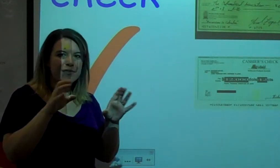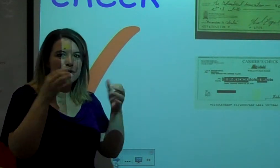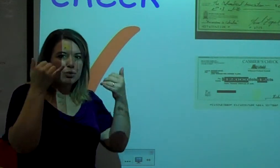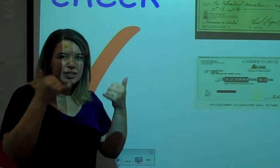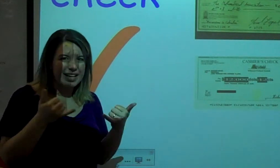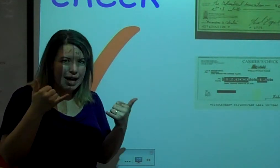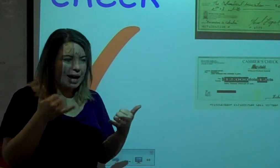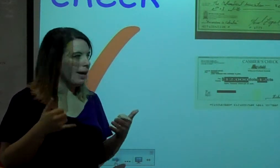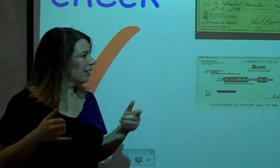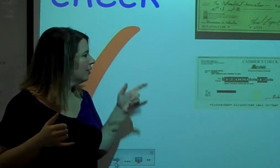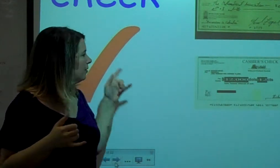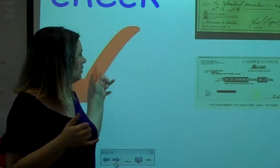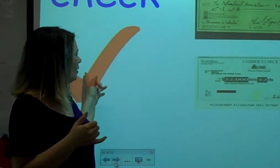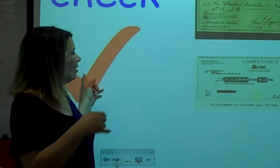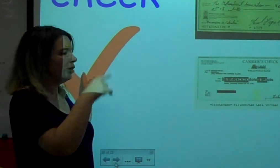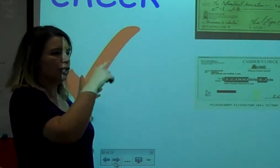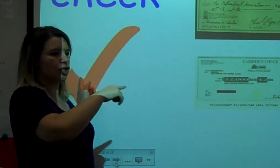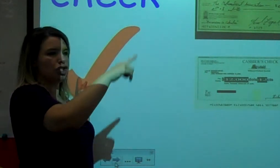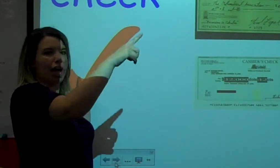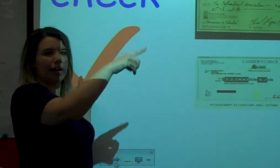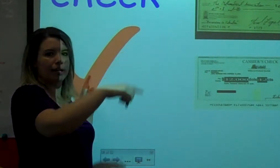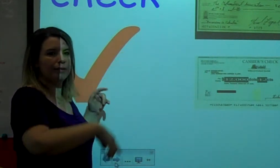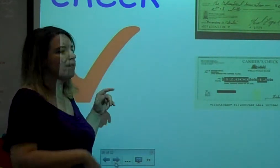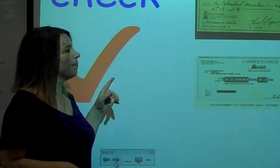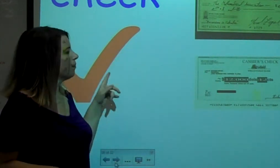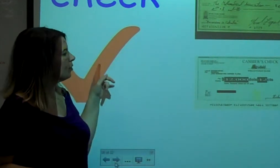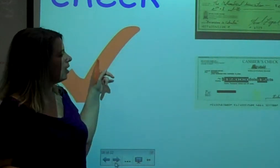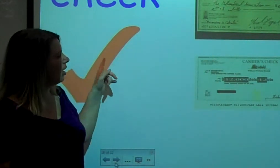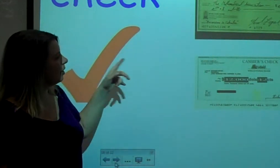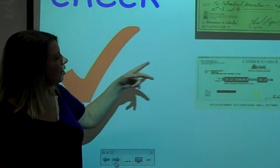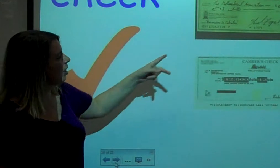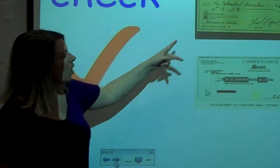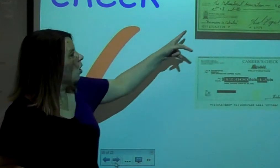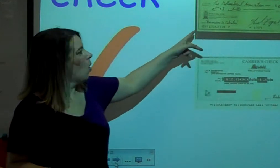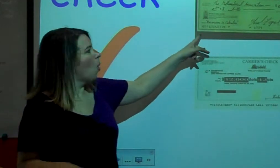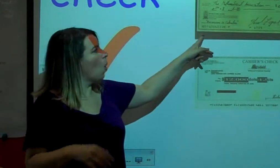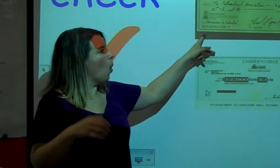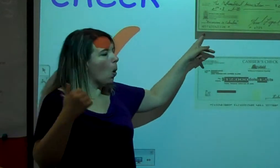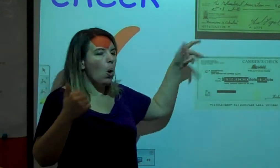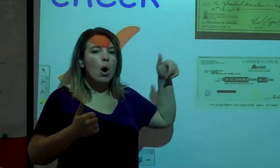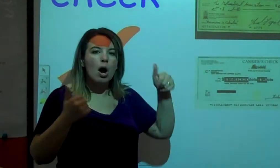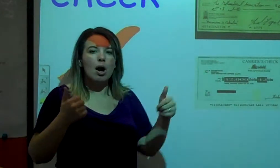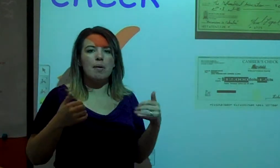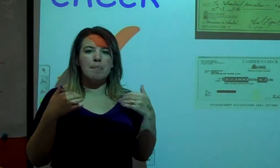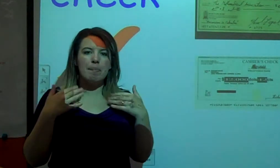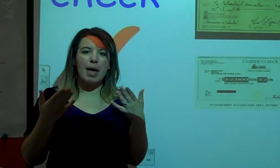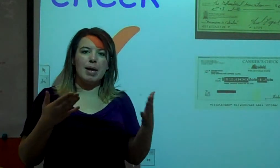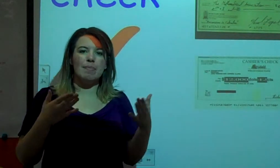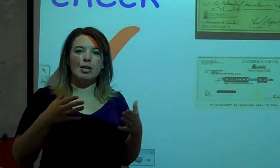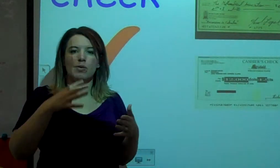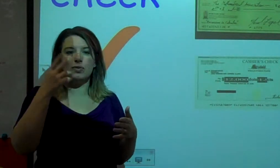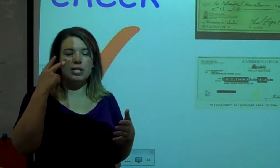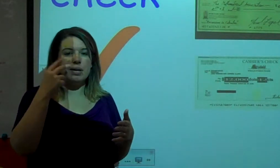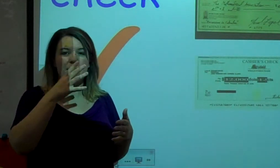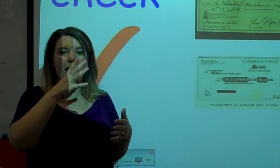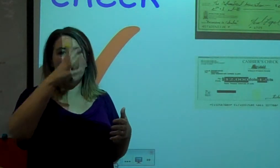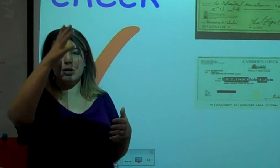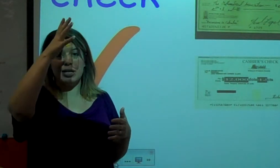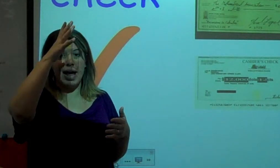to do today. Check. Okay? Or maybe you see mom or